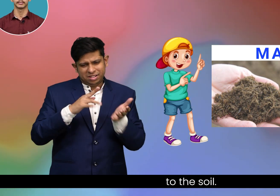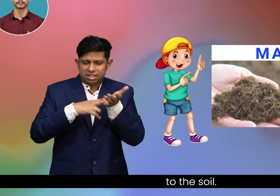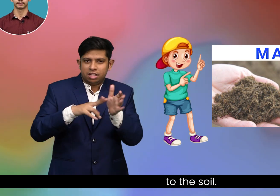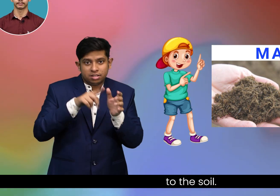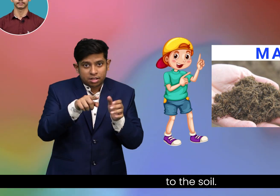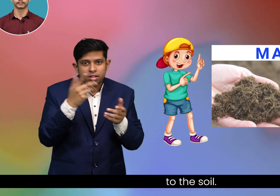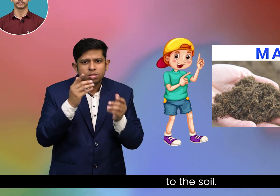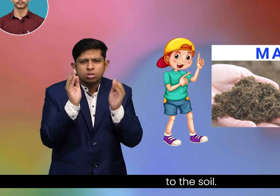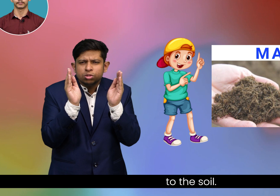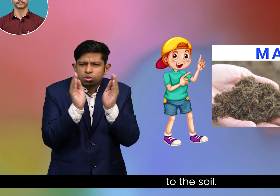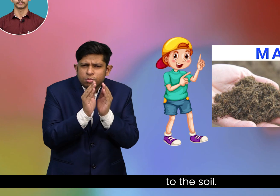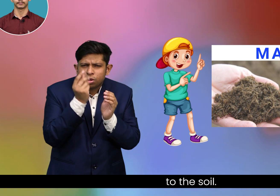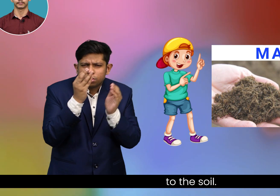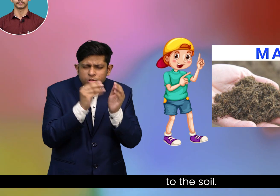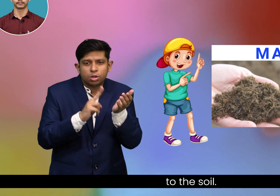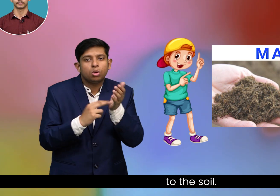soil.